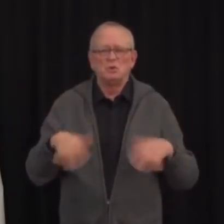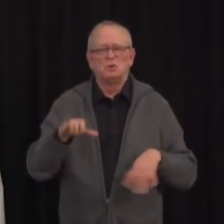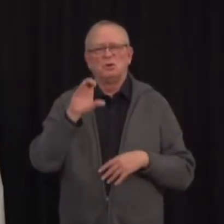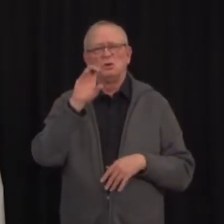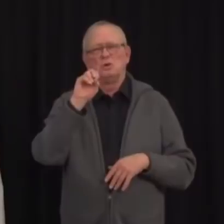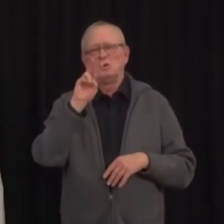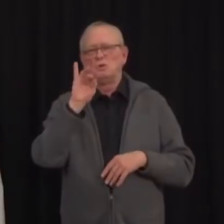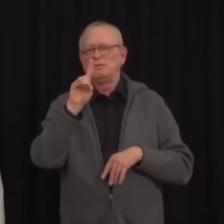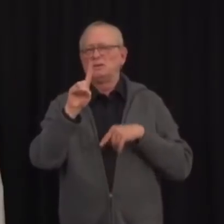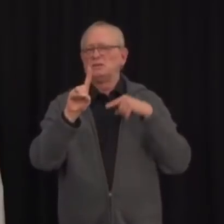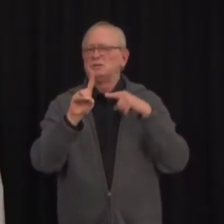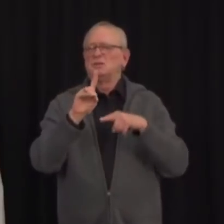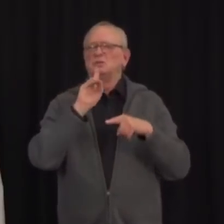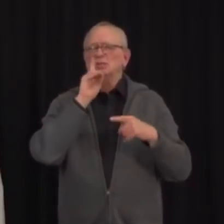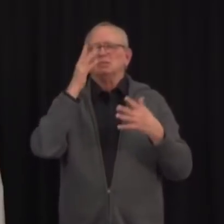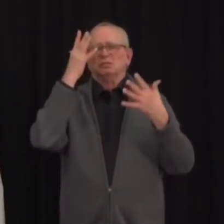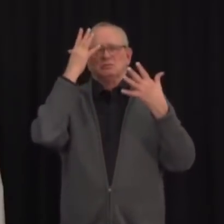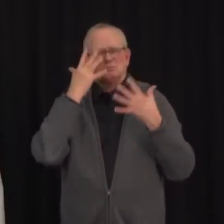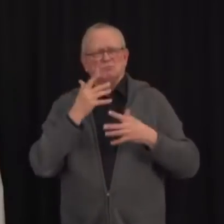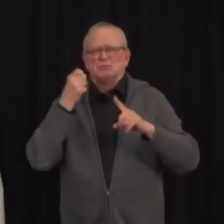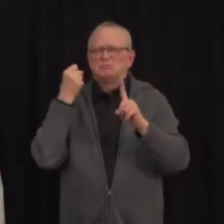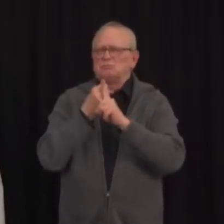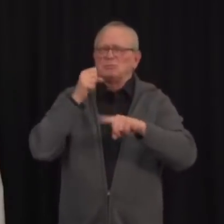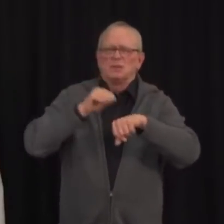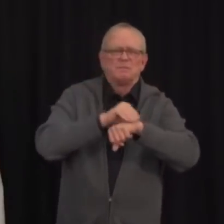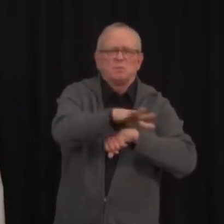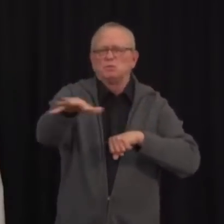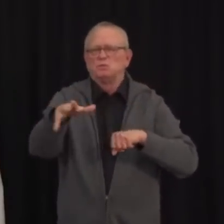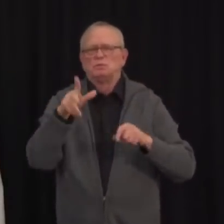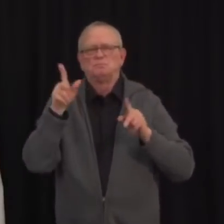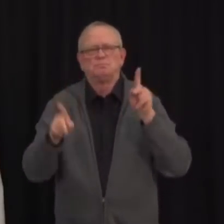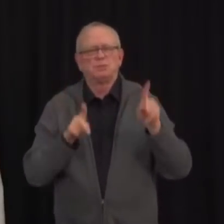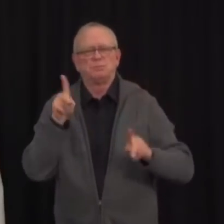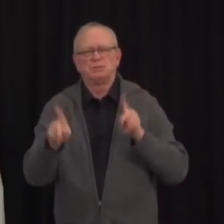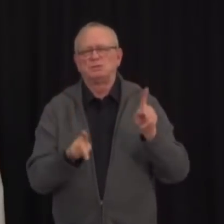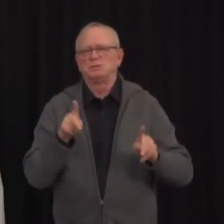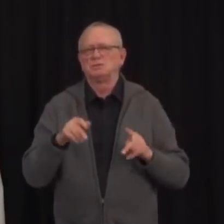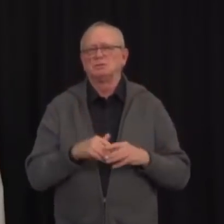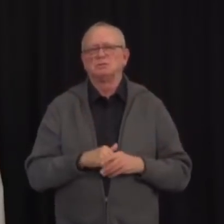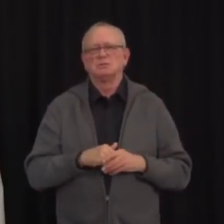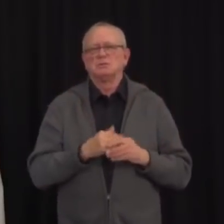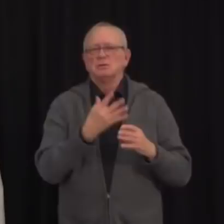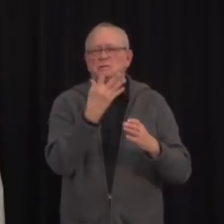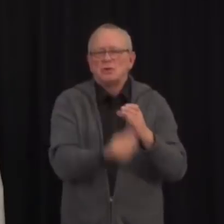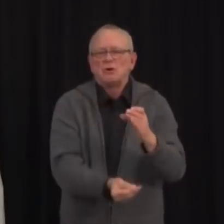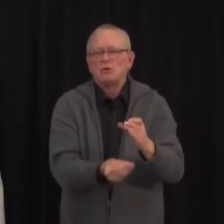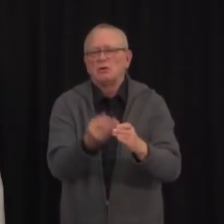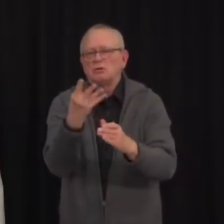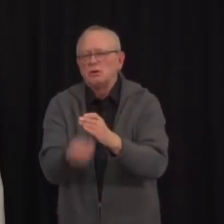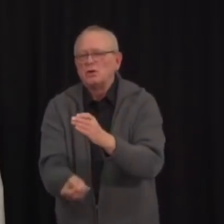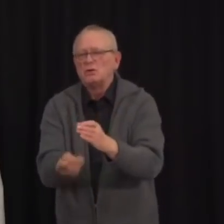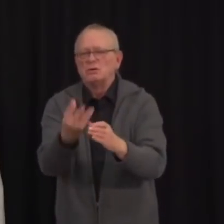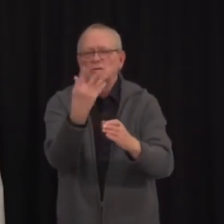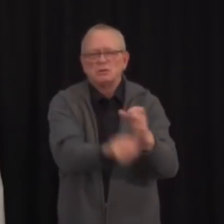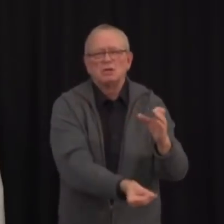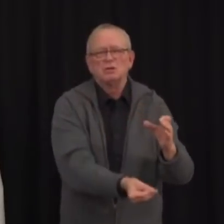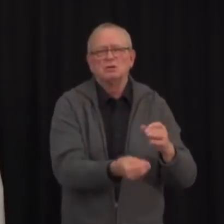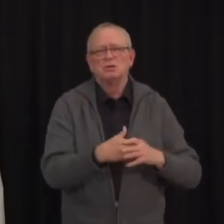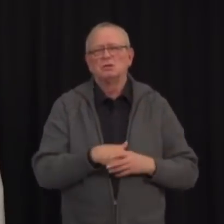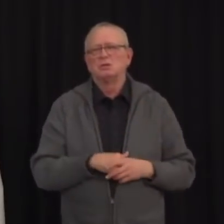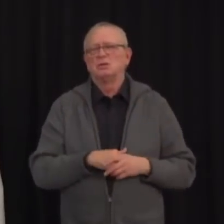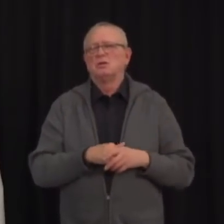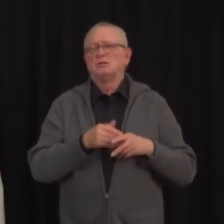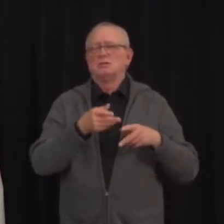many Albertans. Not only those who have lost a loved one, but everyone who has suffered from COVID-19 or